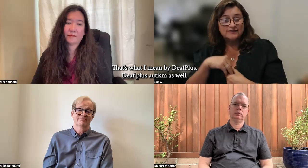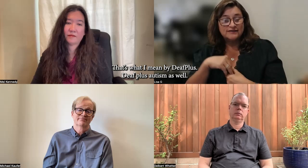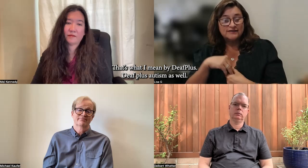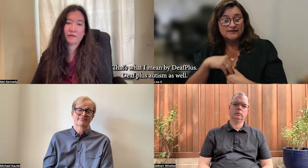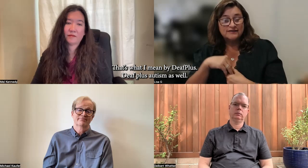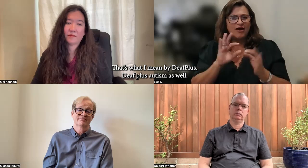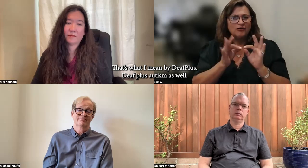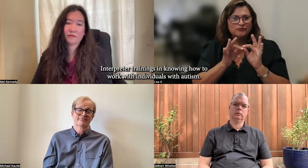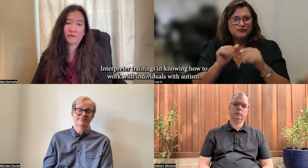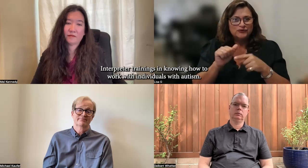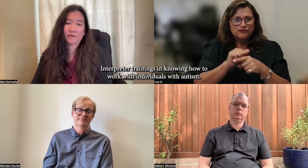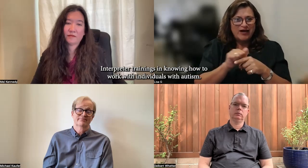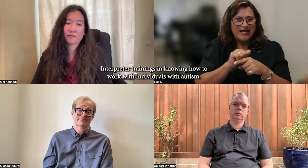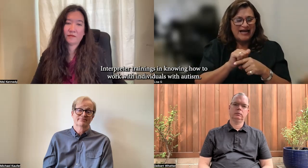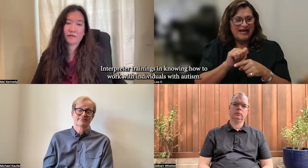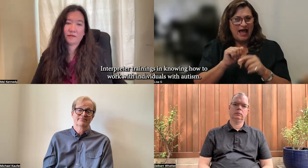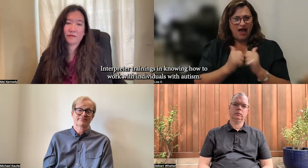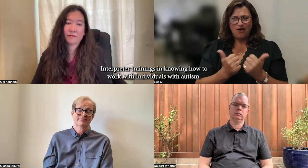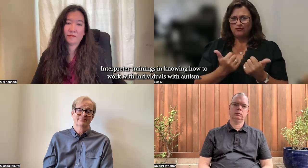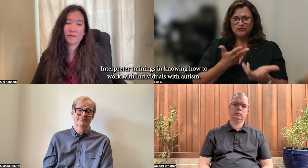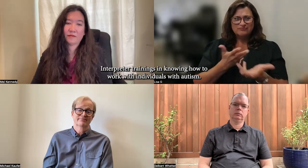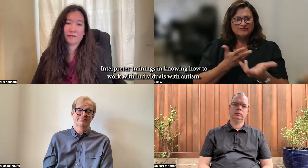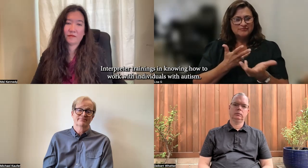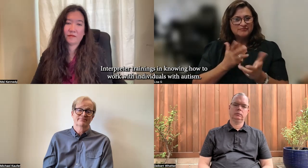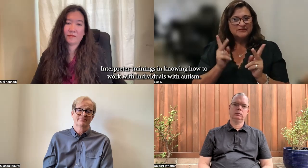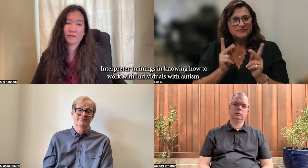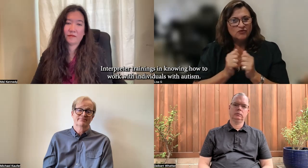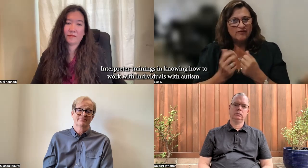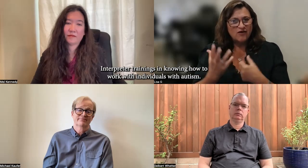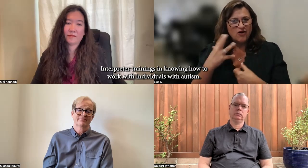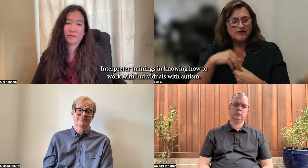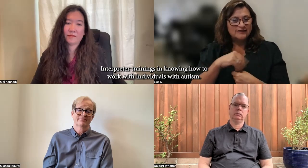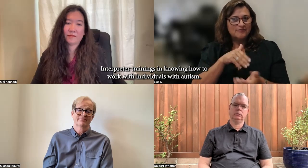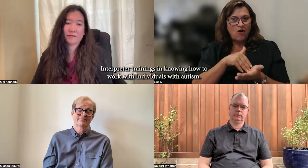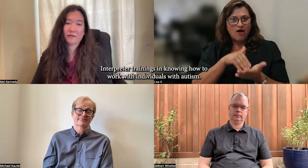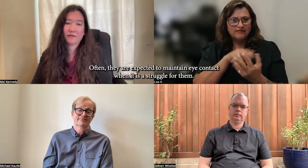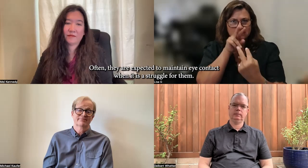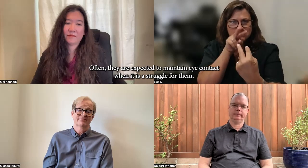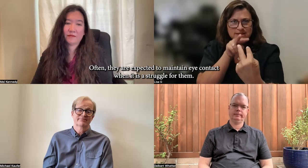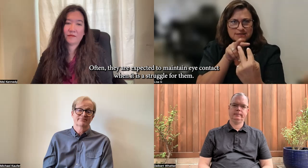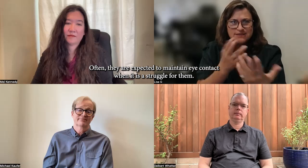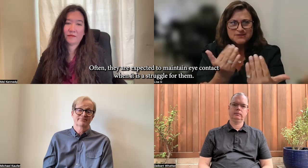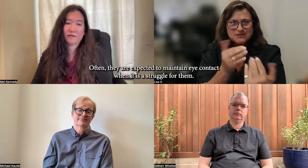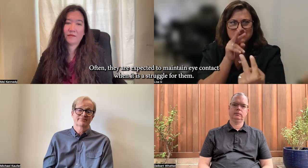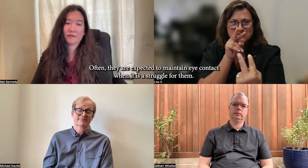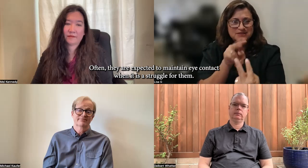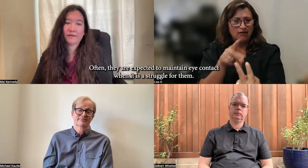plus. Deaf plus autism as well. Interpreter trainings and knowing how to work with individuals with autism. Often they are expected to maintain